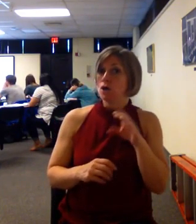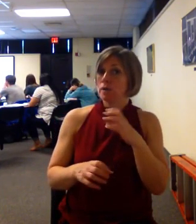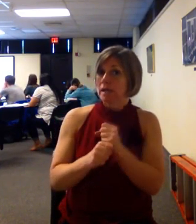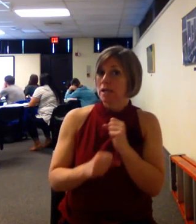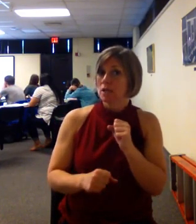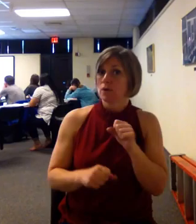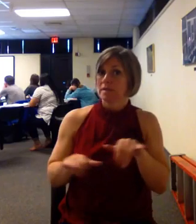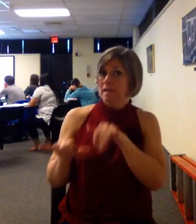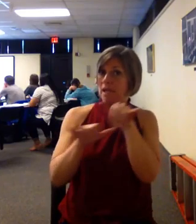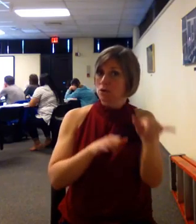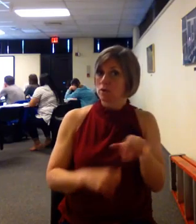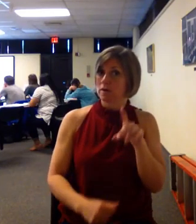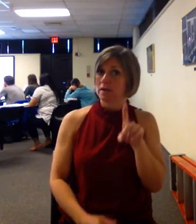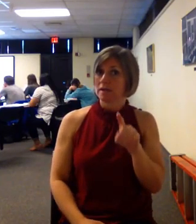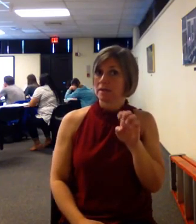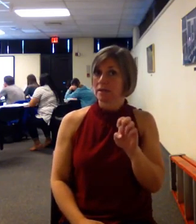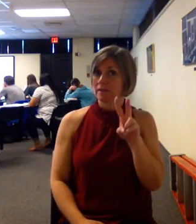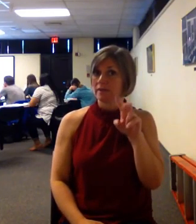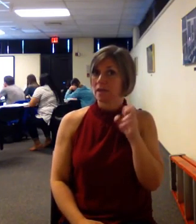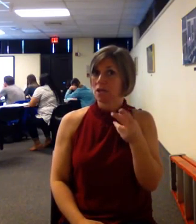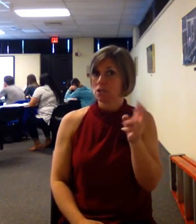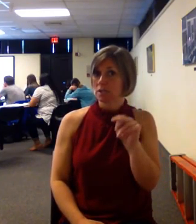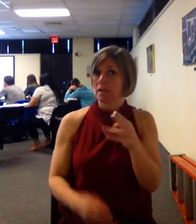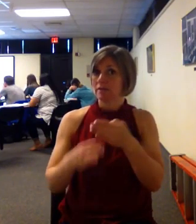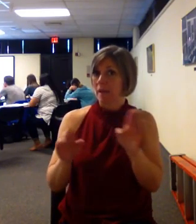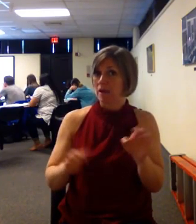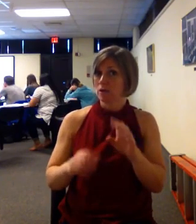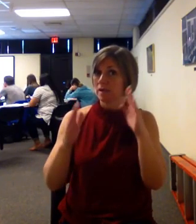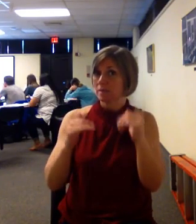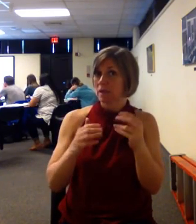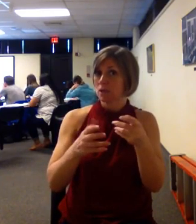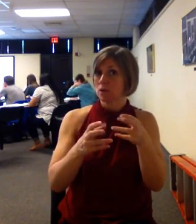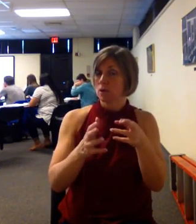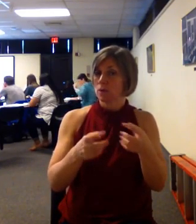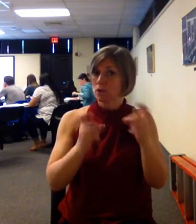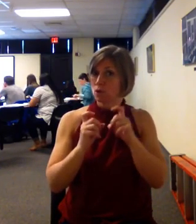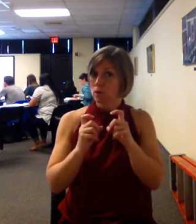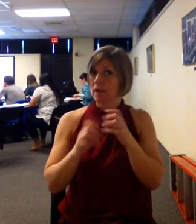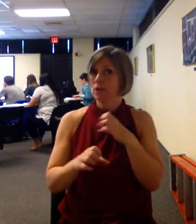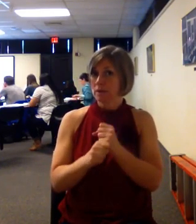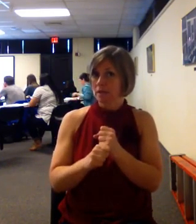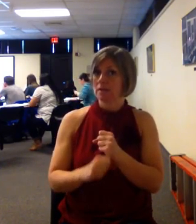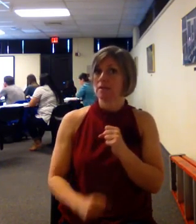deviation divided by your expected return and you're coming up with a coefficient of variation.